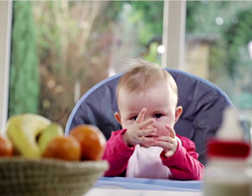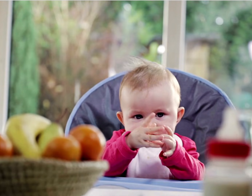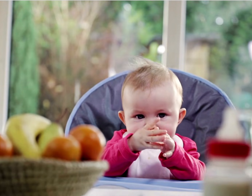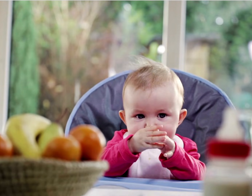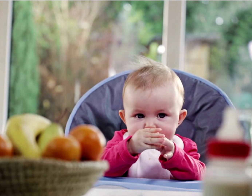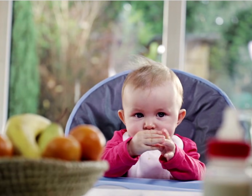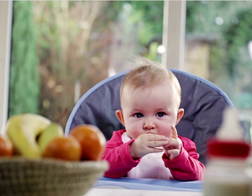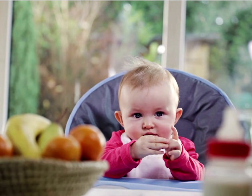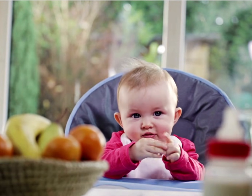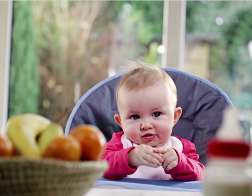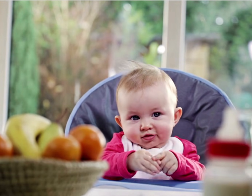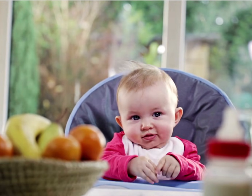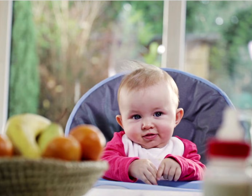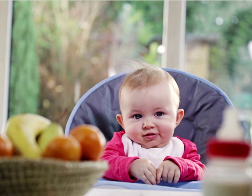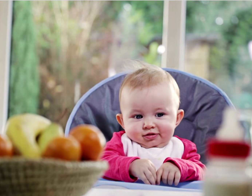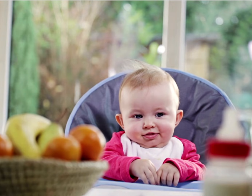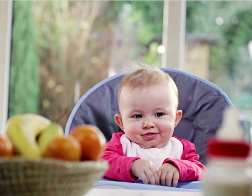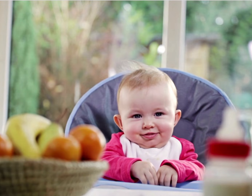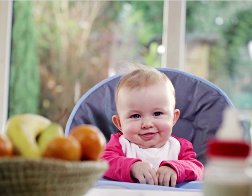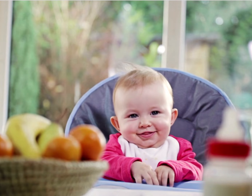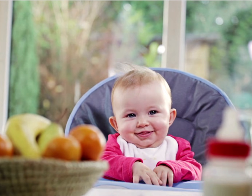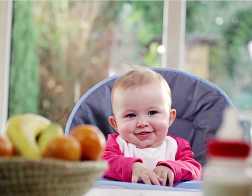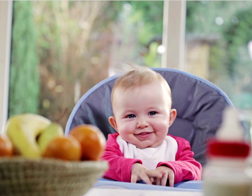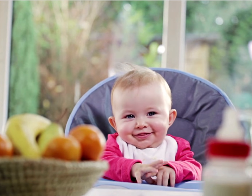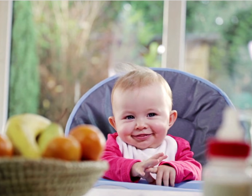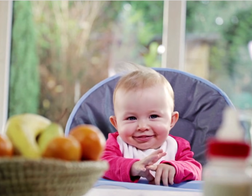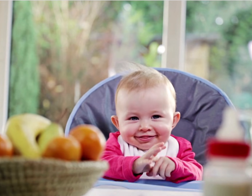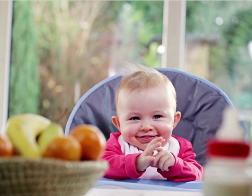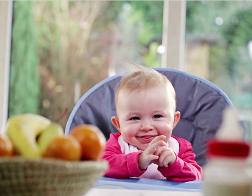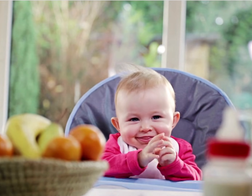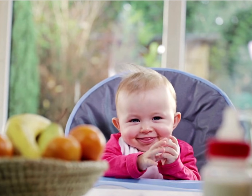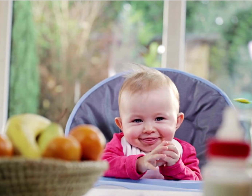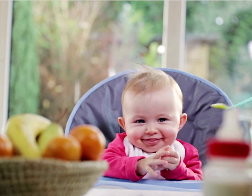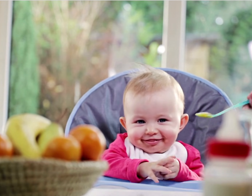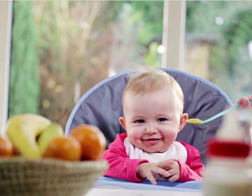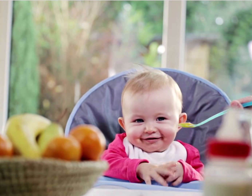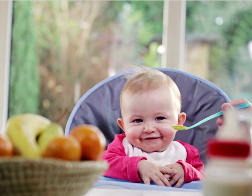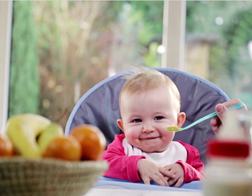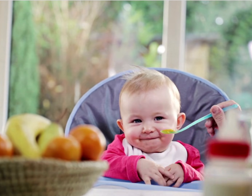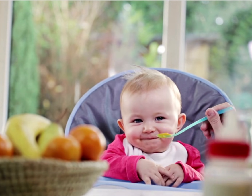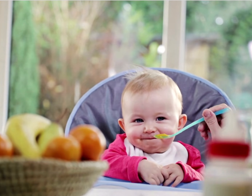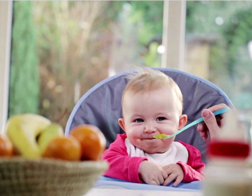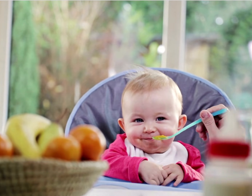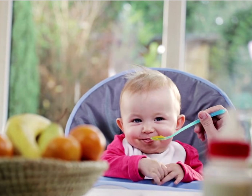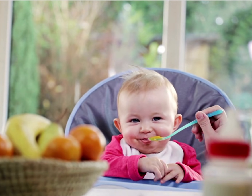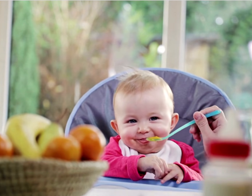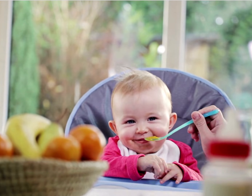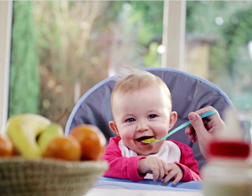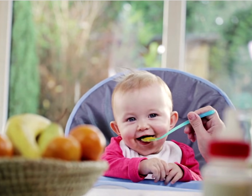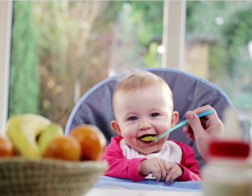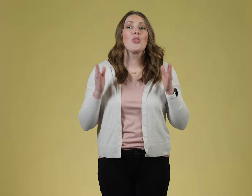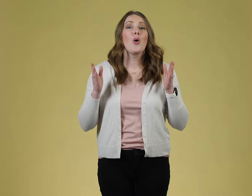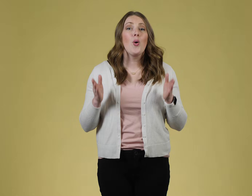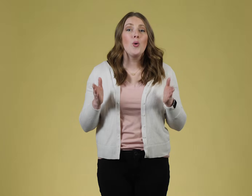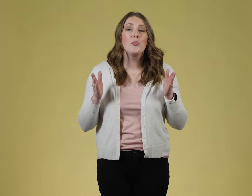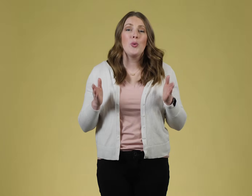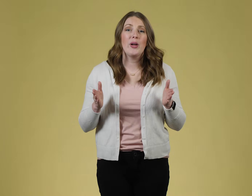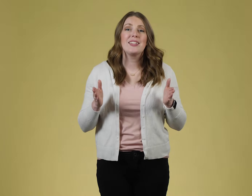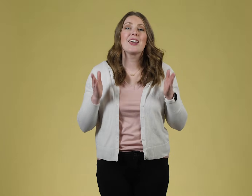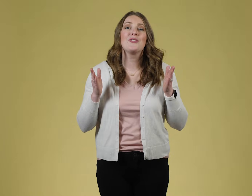fine. They are producing the sign the best way they know how because their motor skills aren't completely developed yet. The whole point of